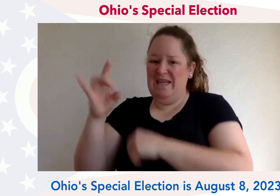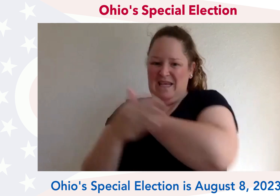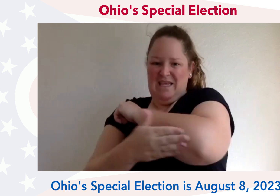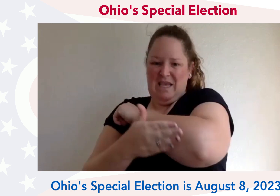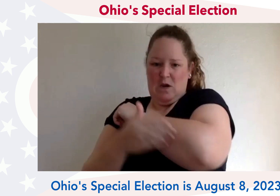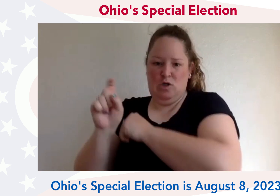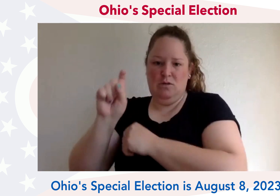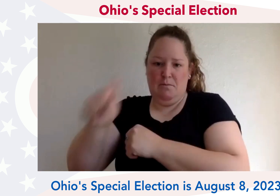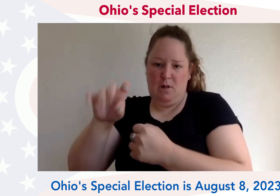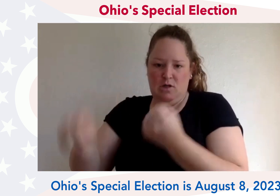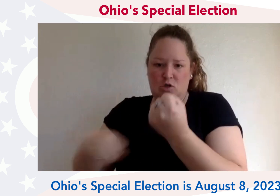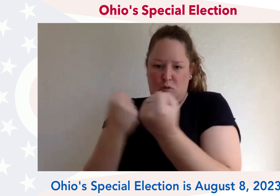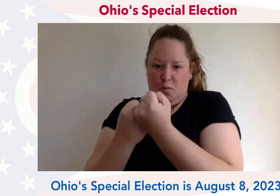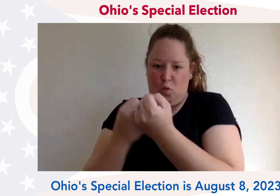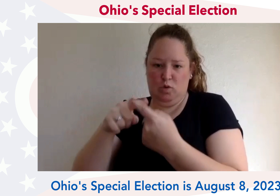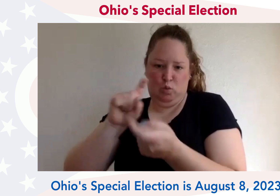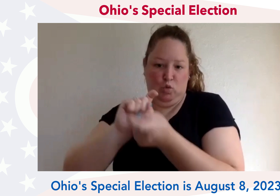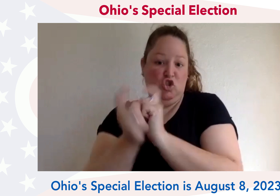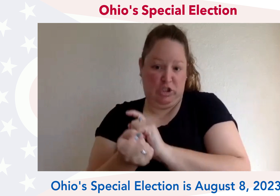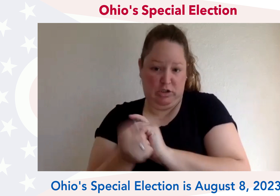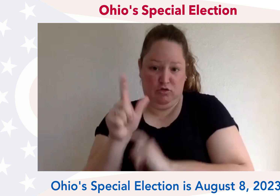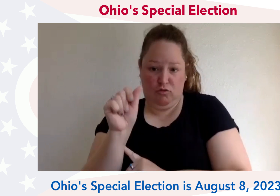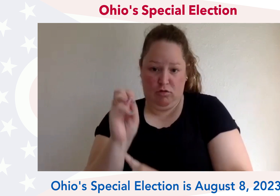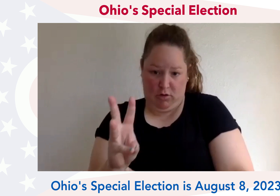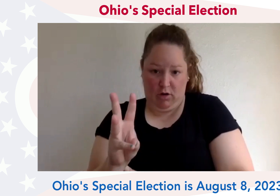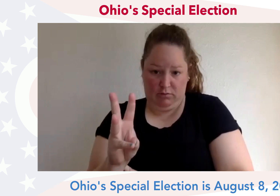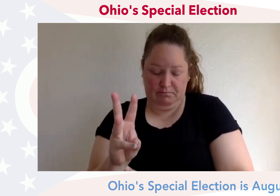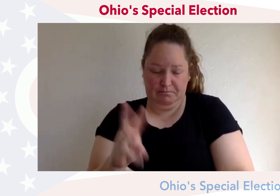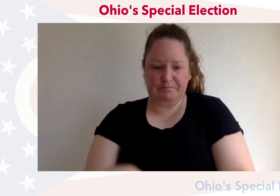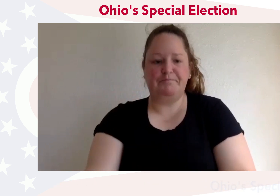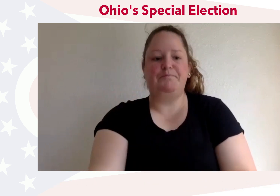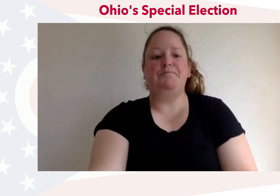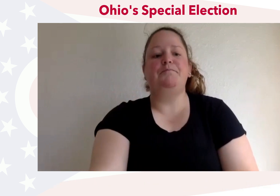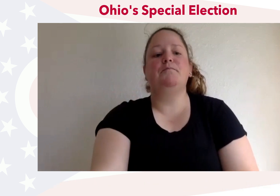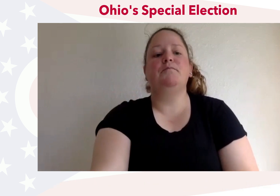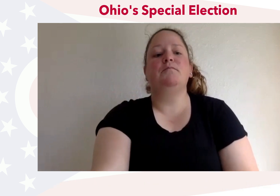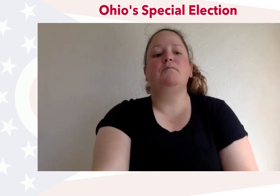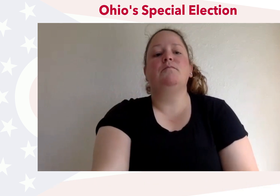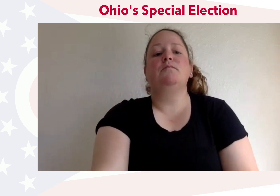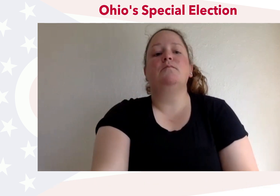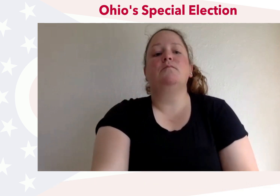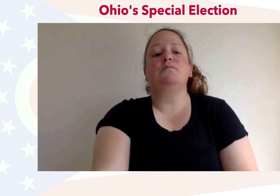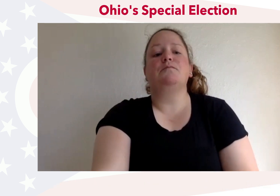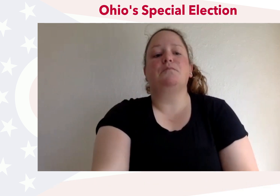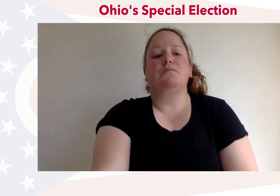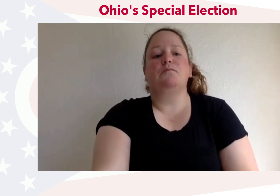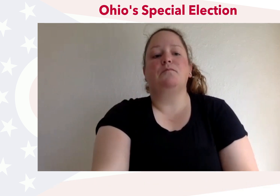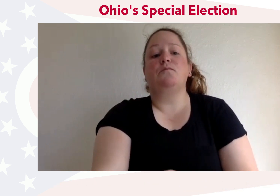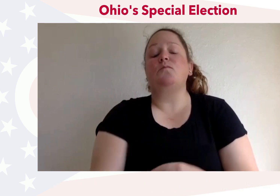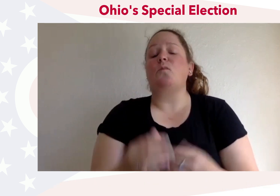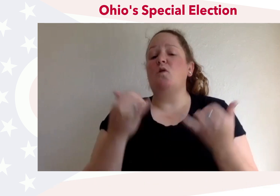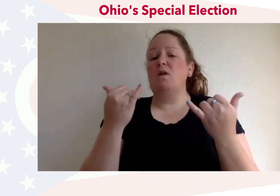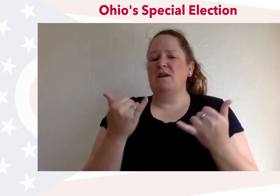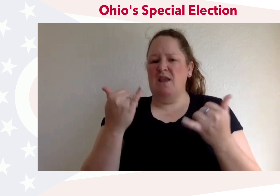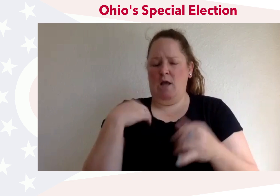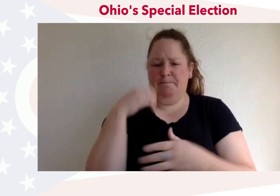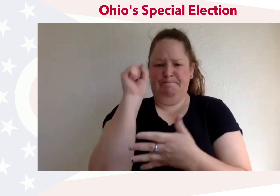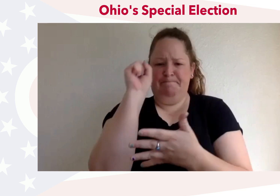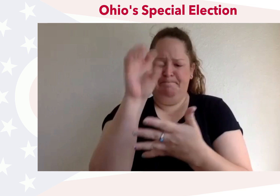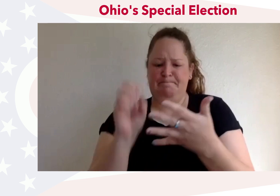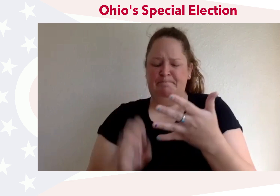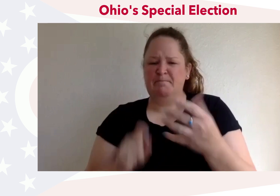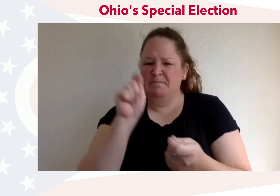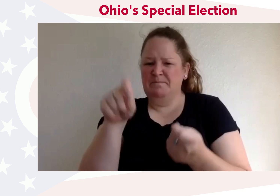vote yes on Issue 1, increasing the amount of counties in support of amendments to 88.